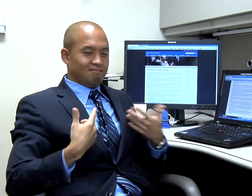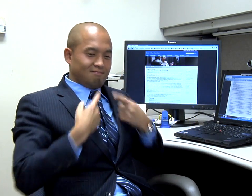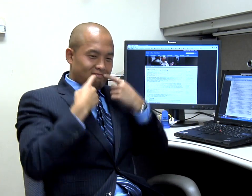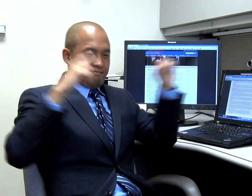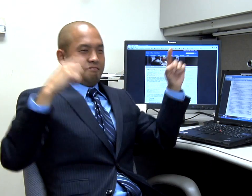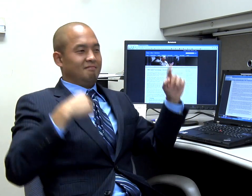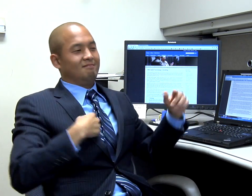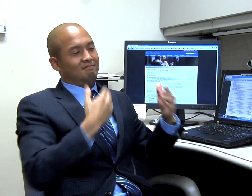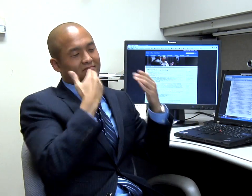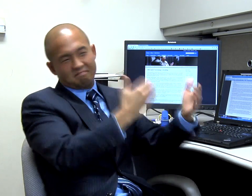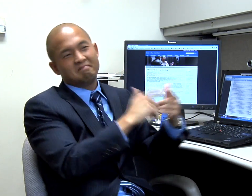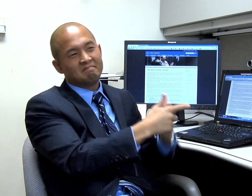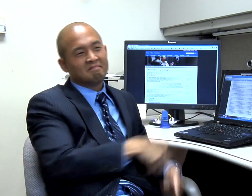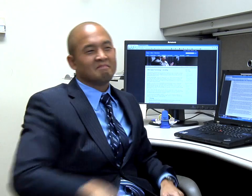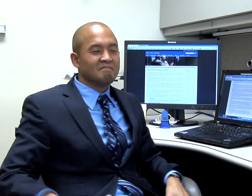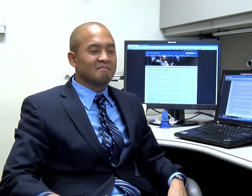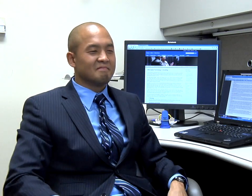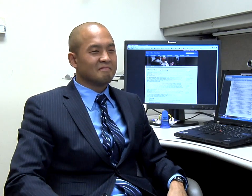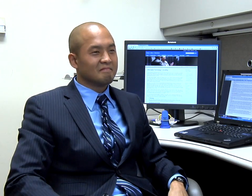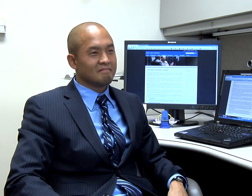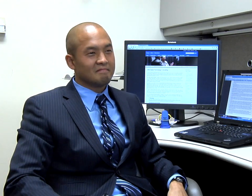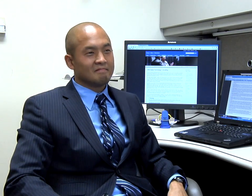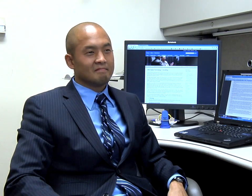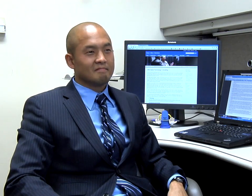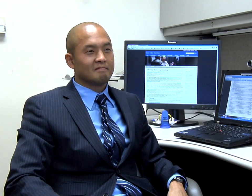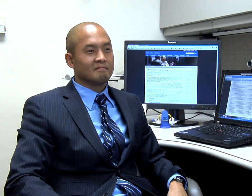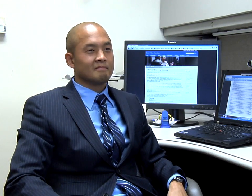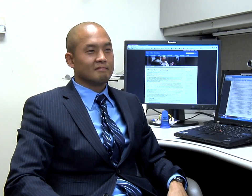Thank you so much and truly this is a success story for me.